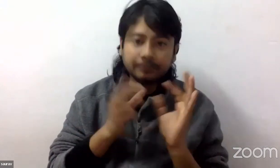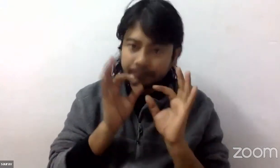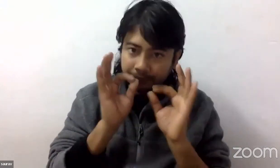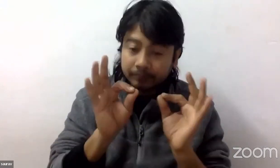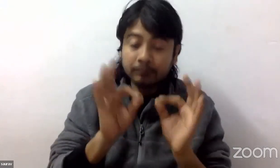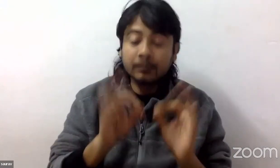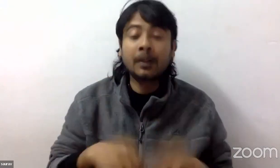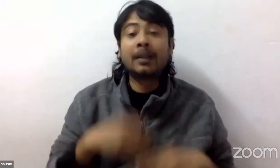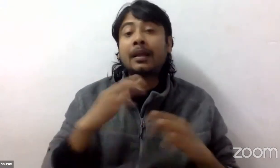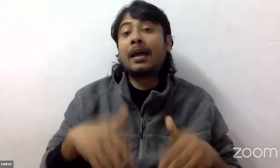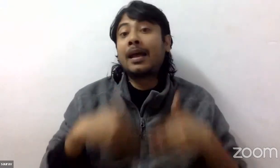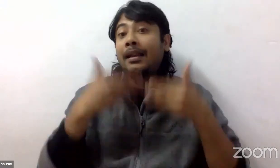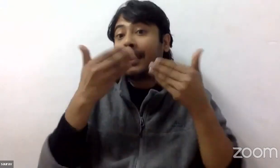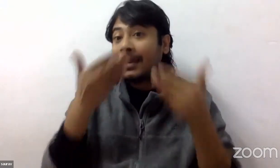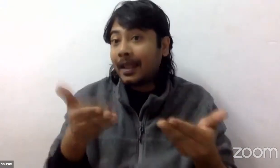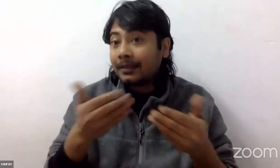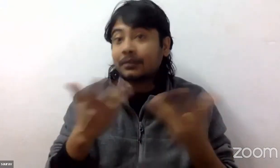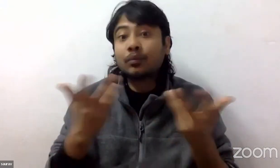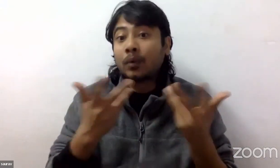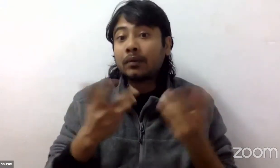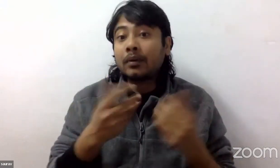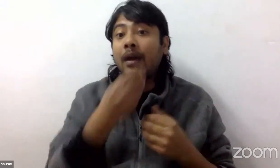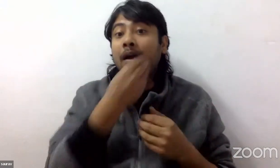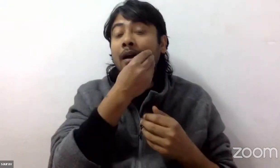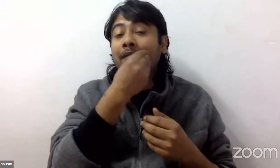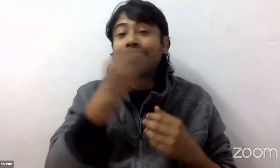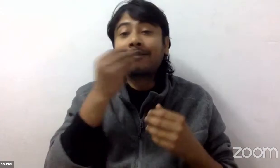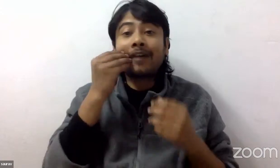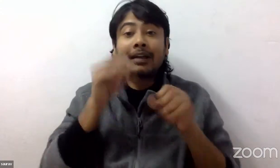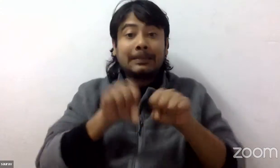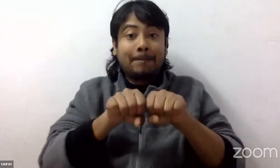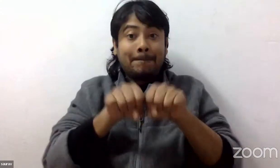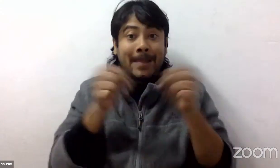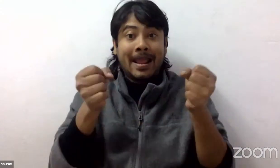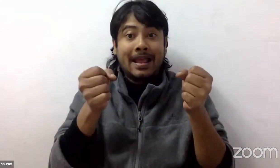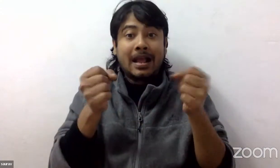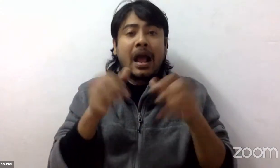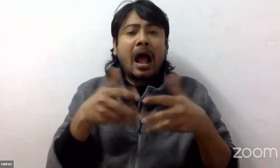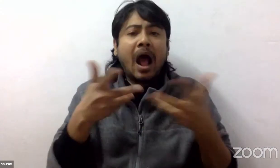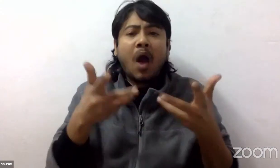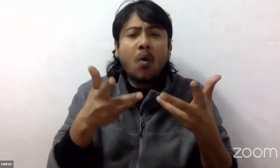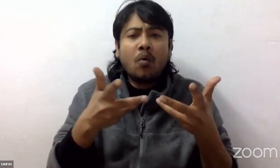Okay, so if you are not on water also, if you're doing Nirjal Ekadashi,